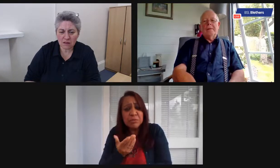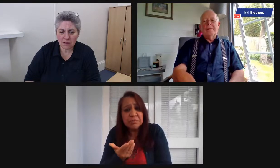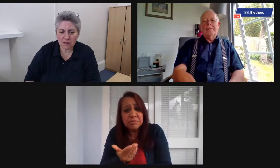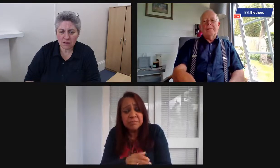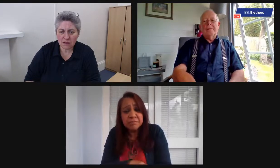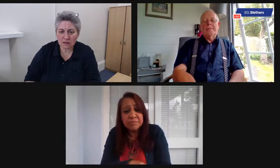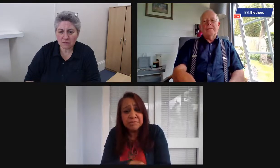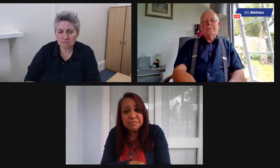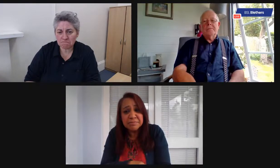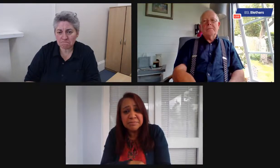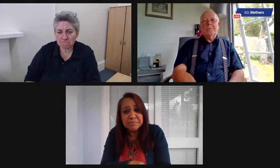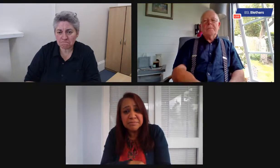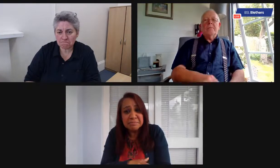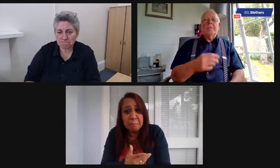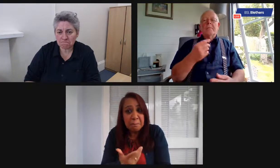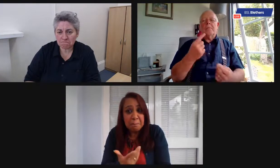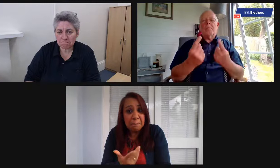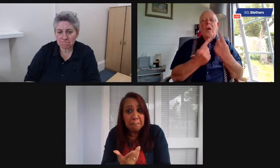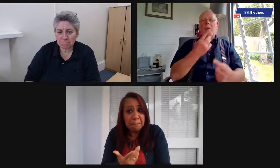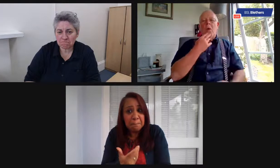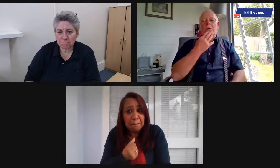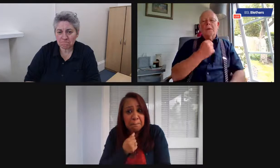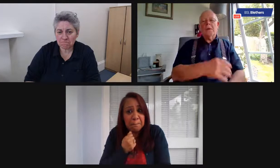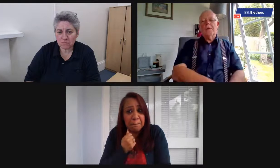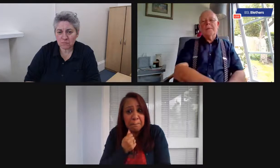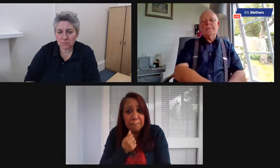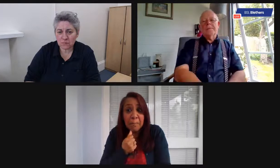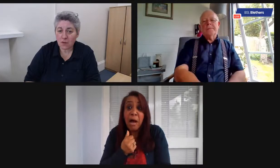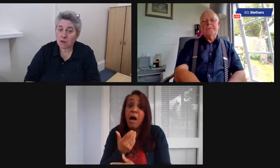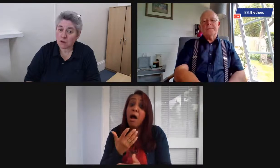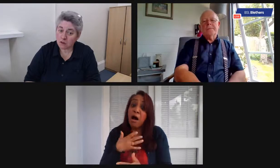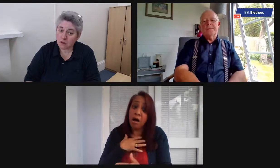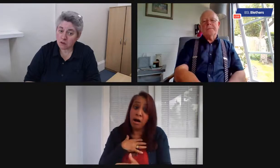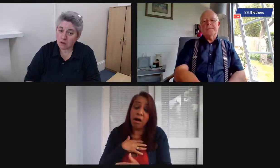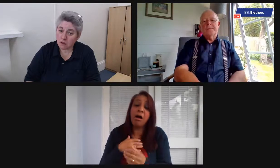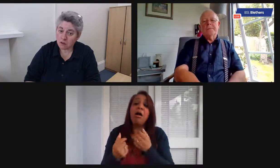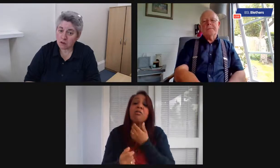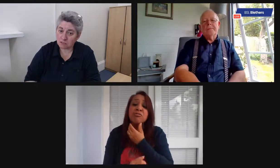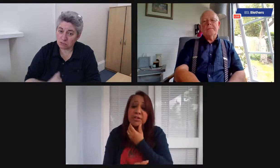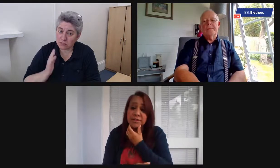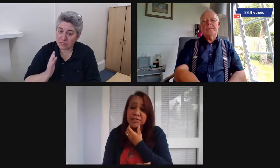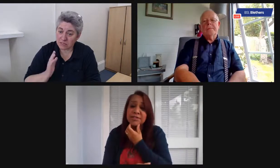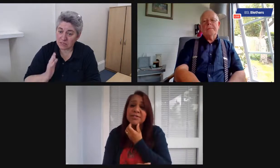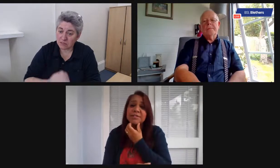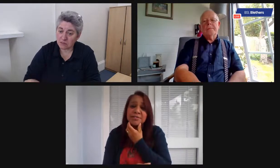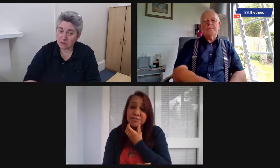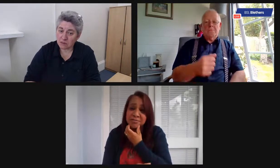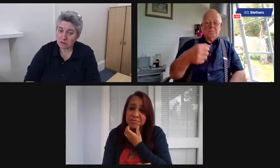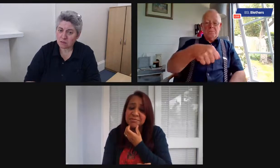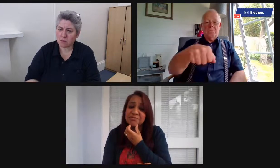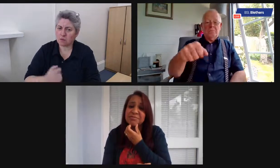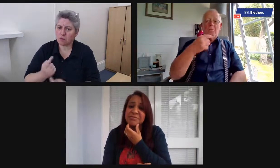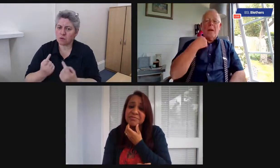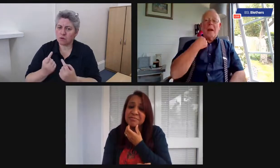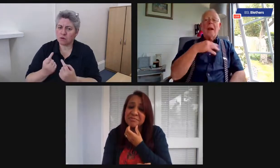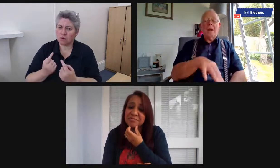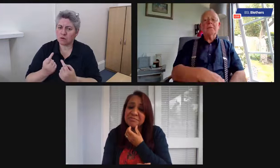sort of weed killers, is there anything natural you can use? What was that? Could you say that again? I